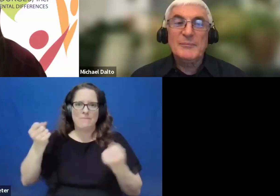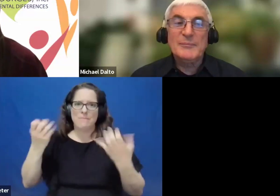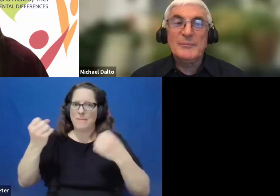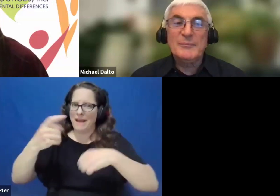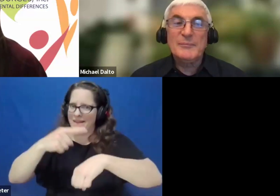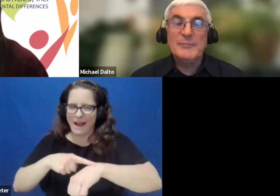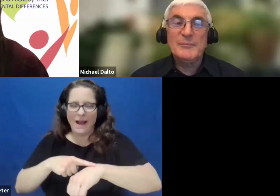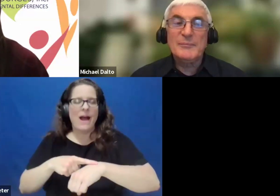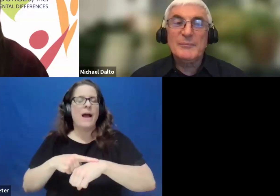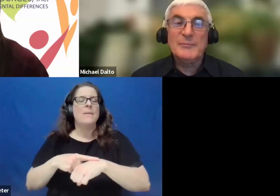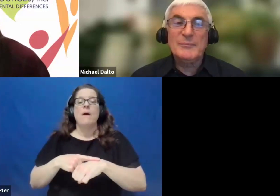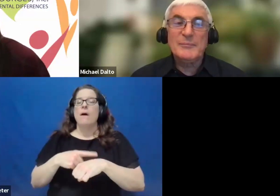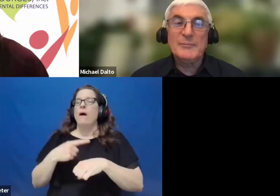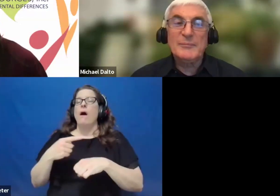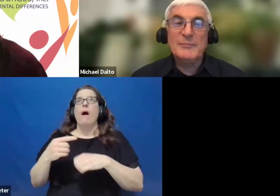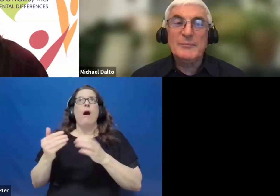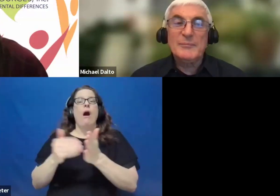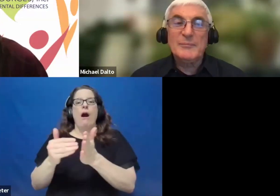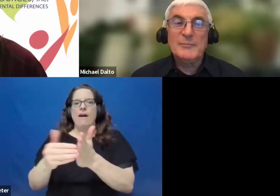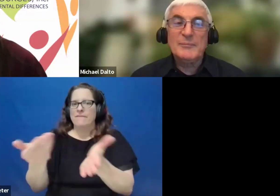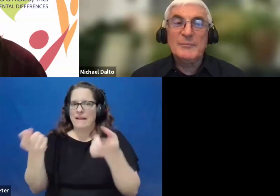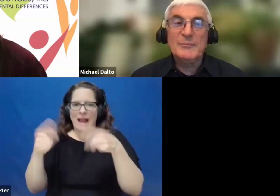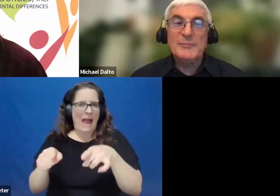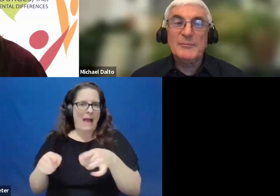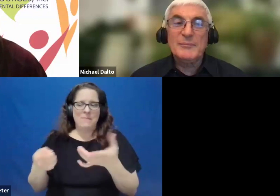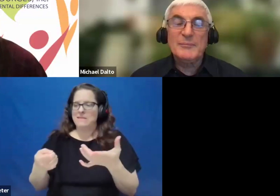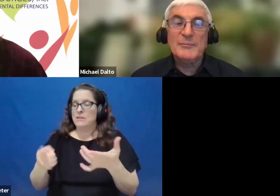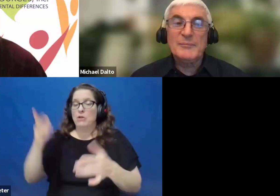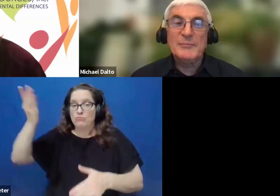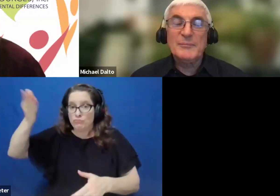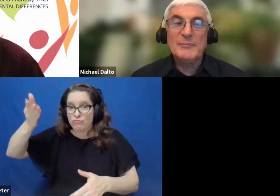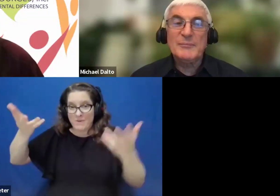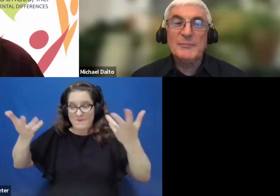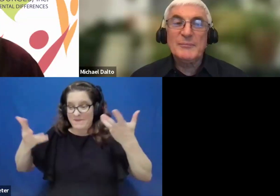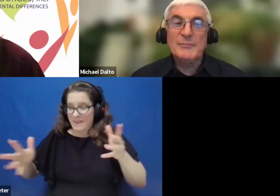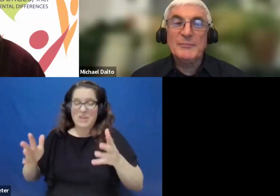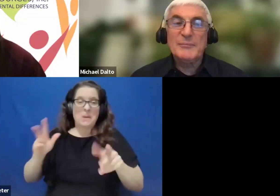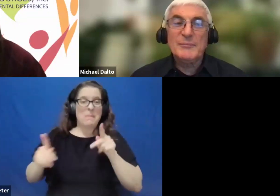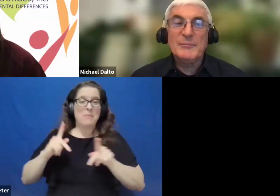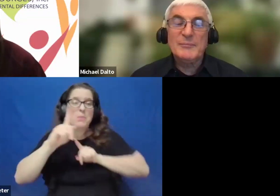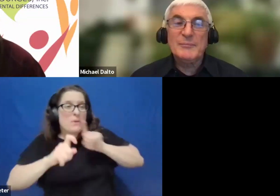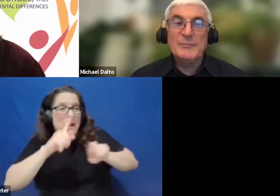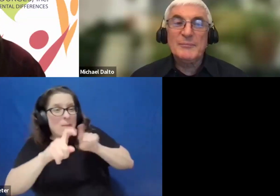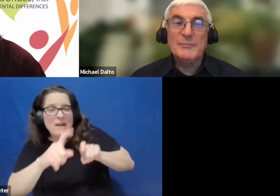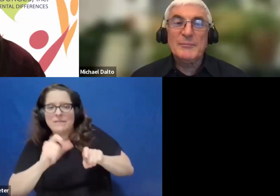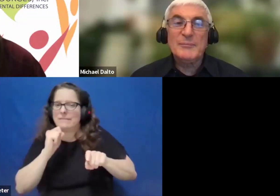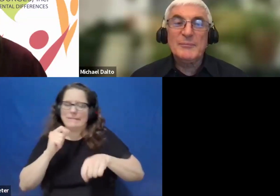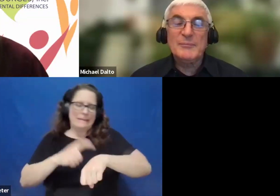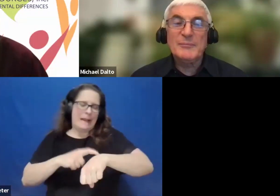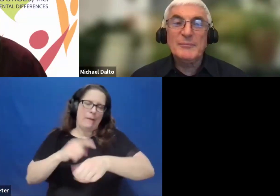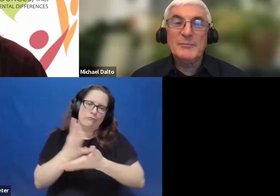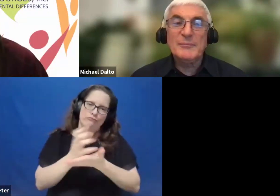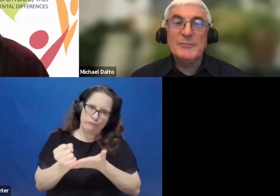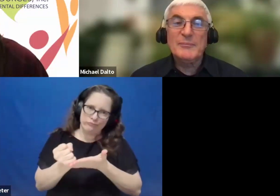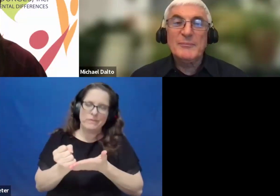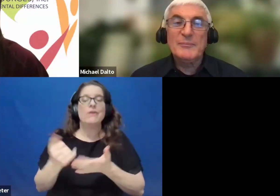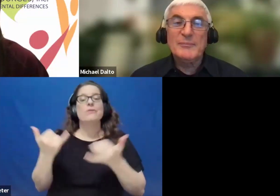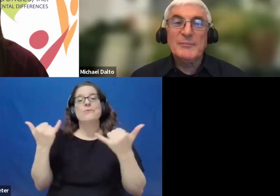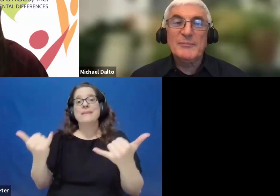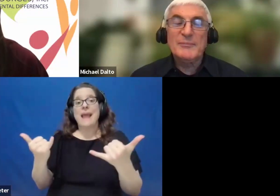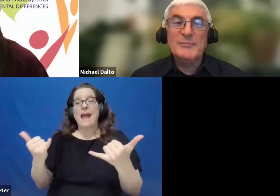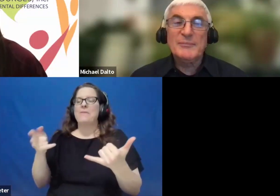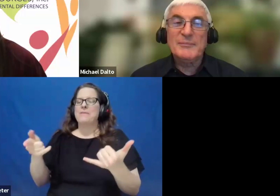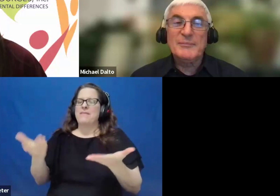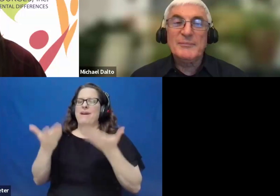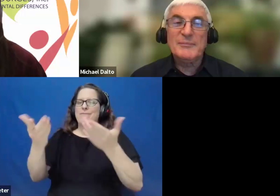programs and they run literally to the minute, and so we wanted to give the families an opportunity to ask